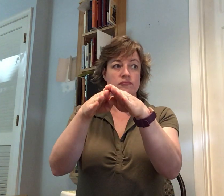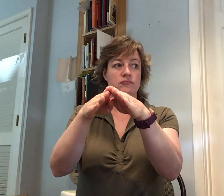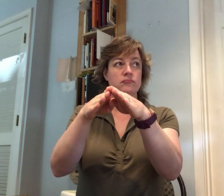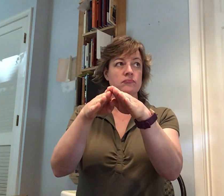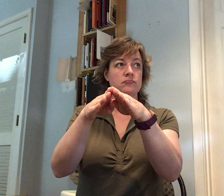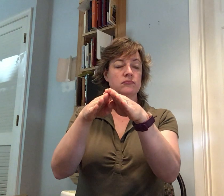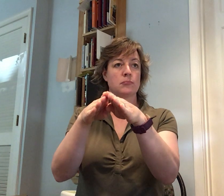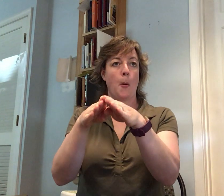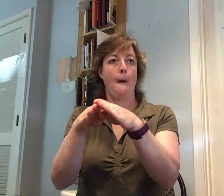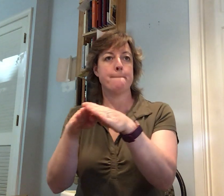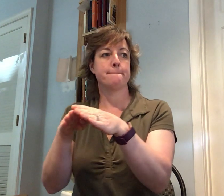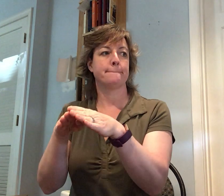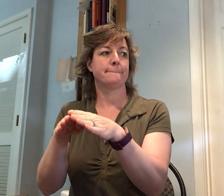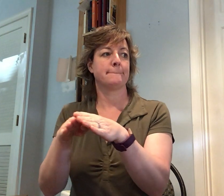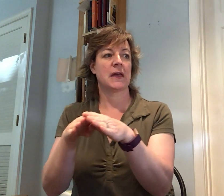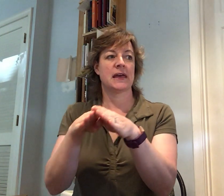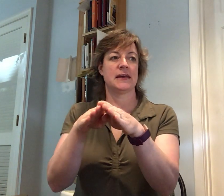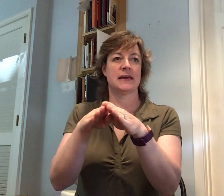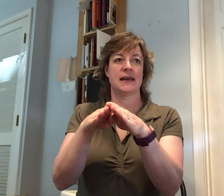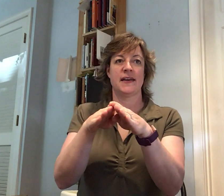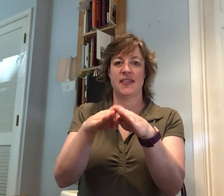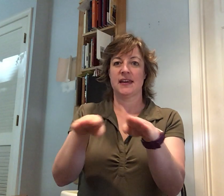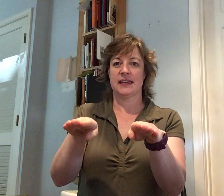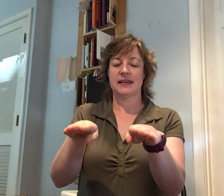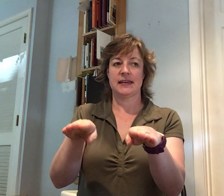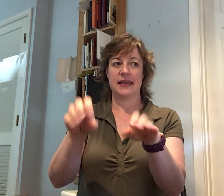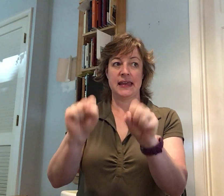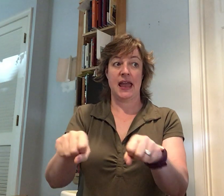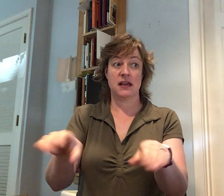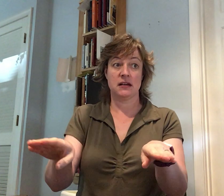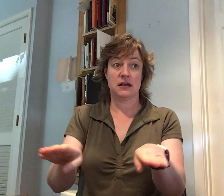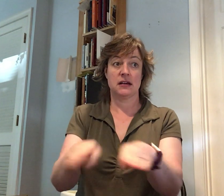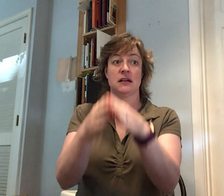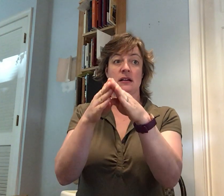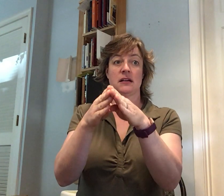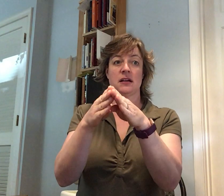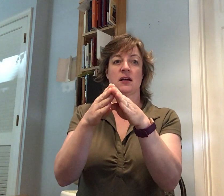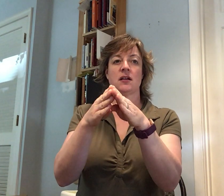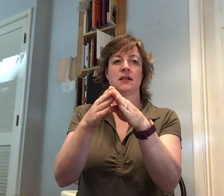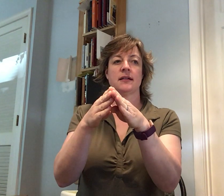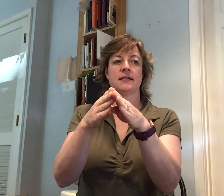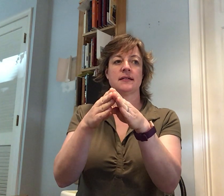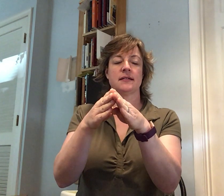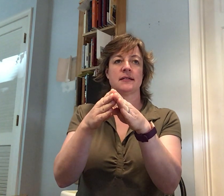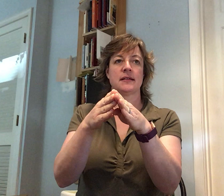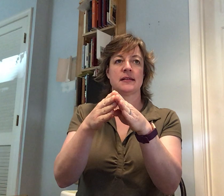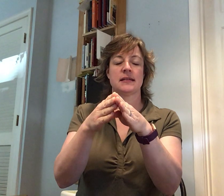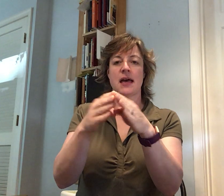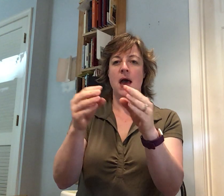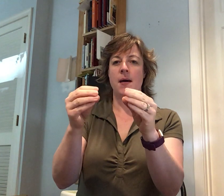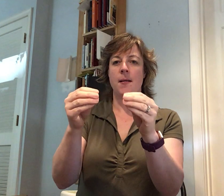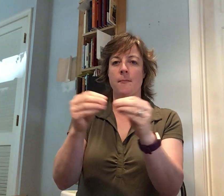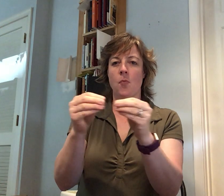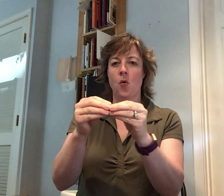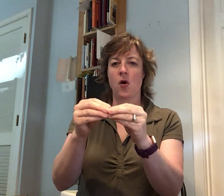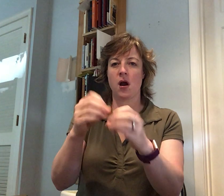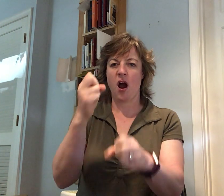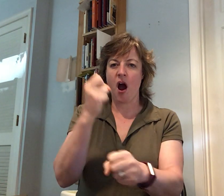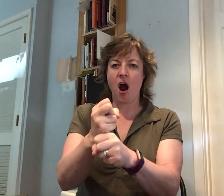mantle, plates can collide with each other, or a more dense plate can move beneath a less